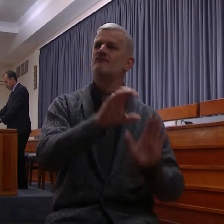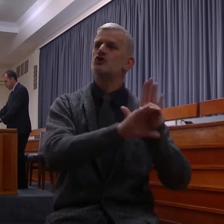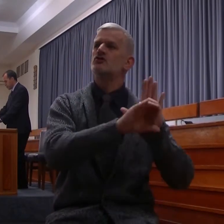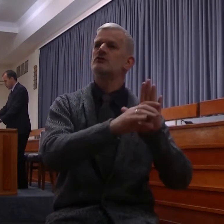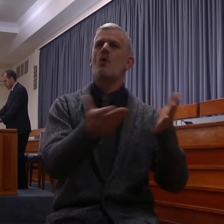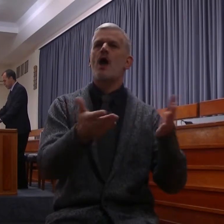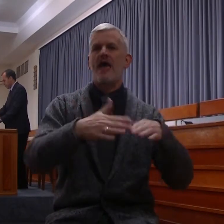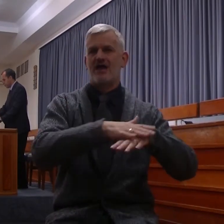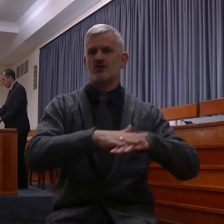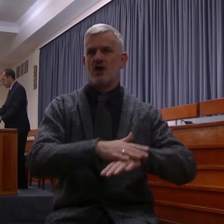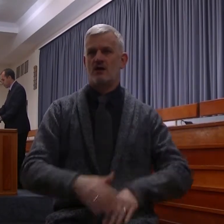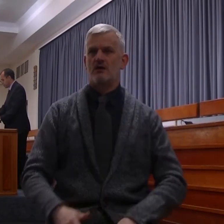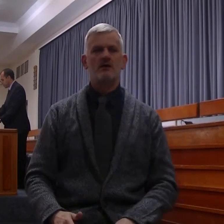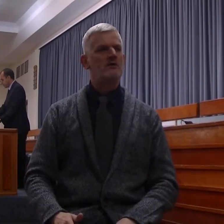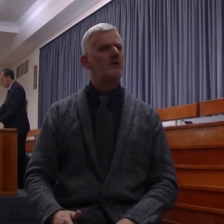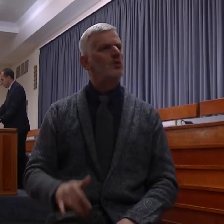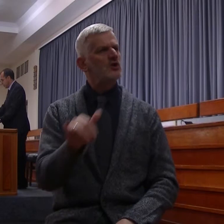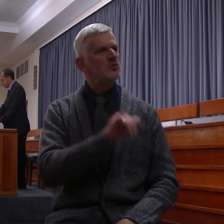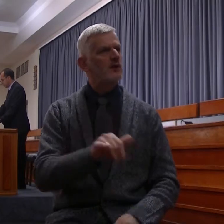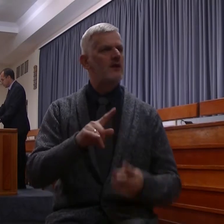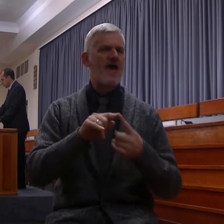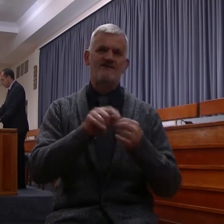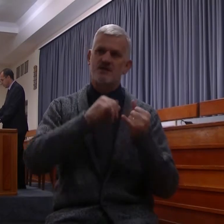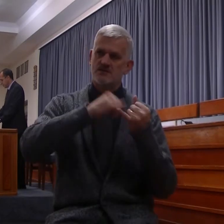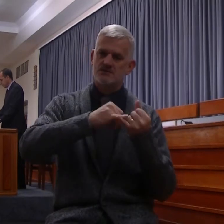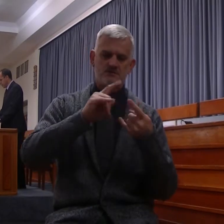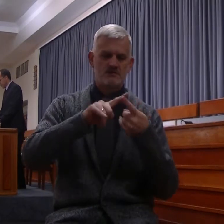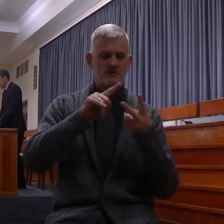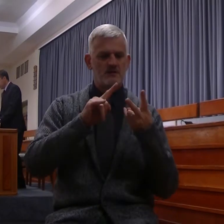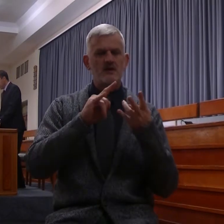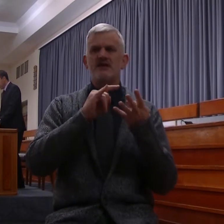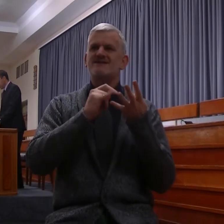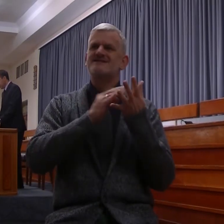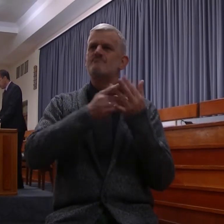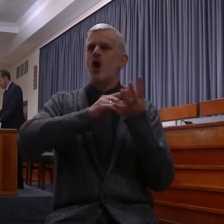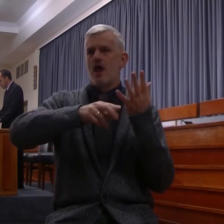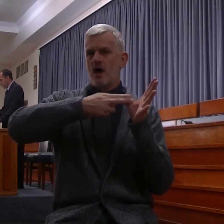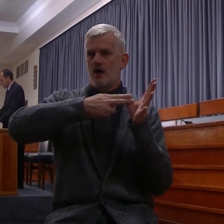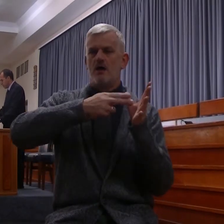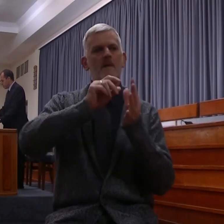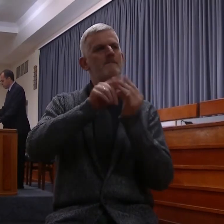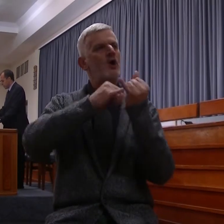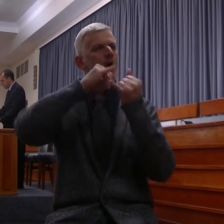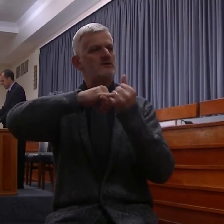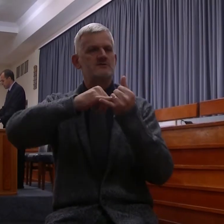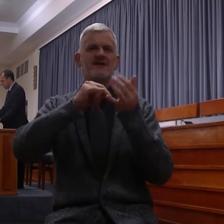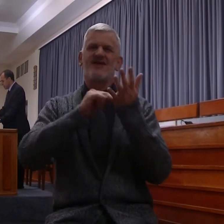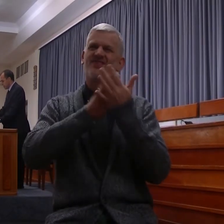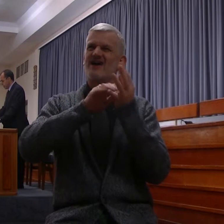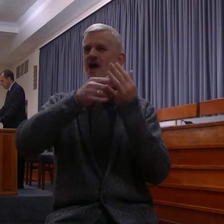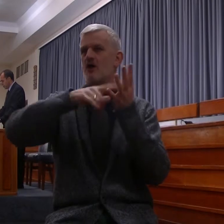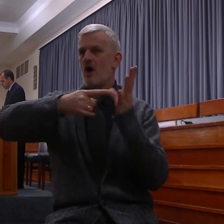in Asia, unto Ephesus, and unto Smyrna, and unto Pergamos, and unto